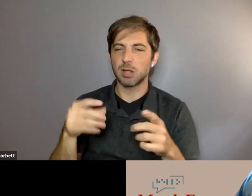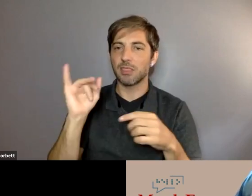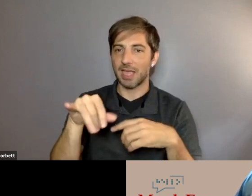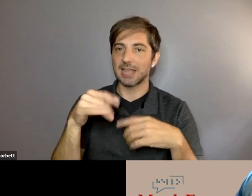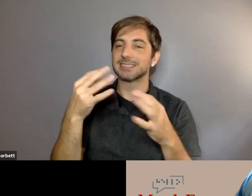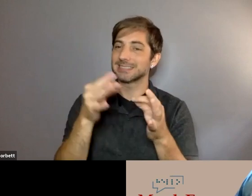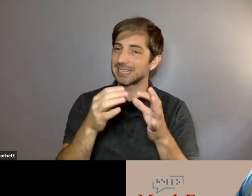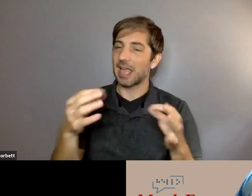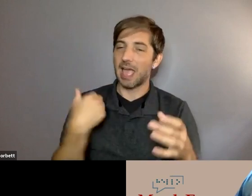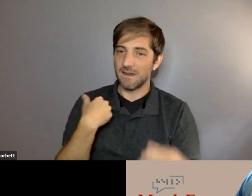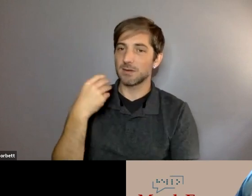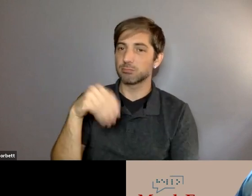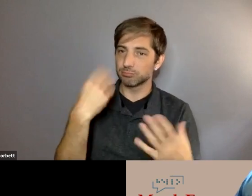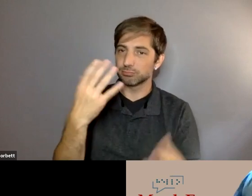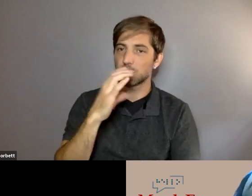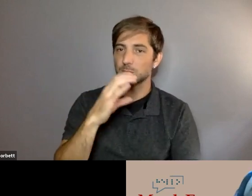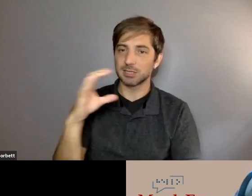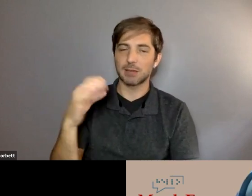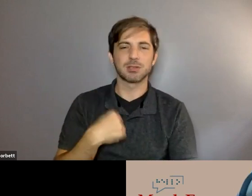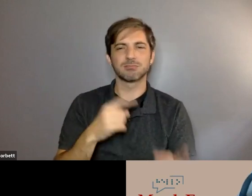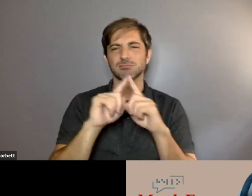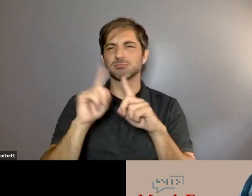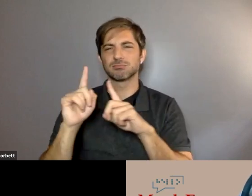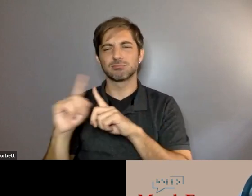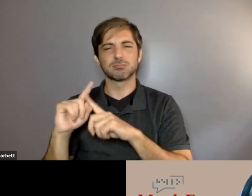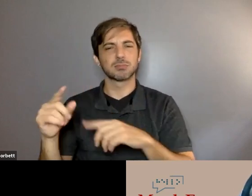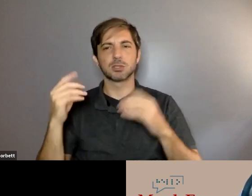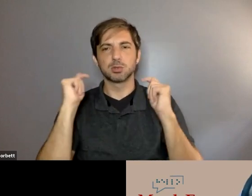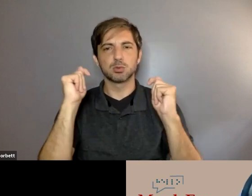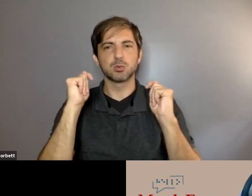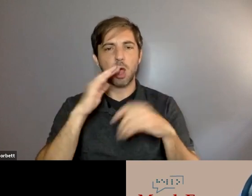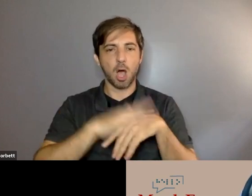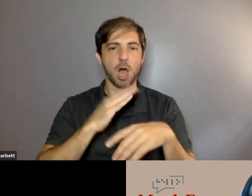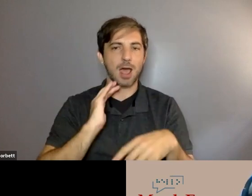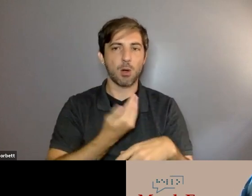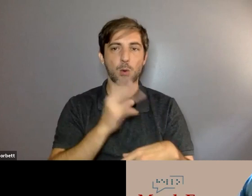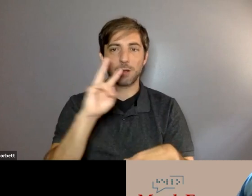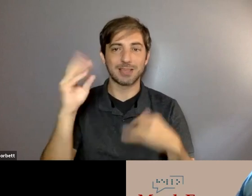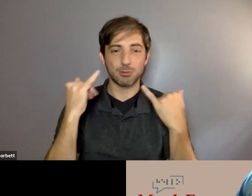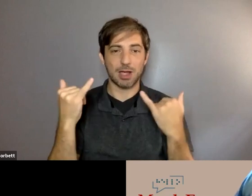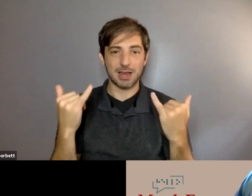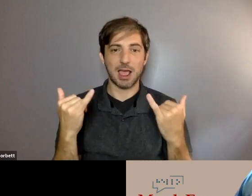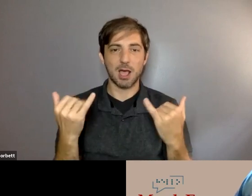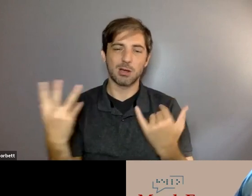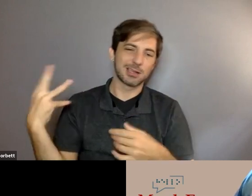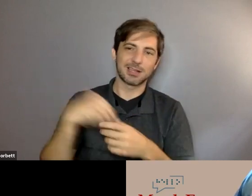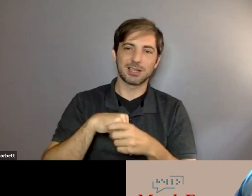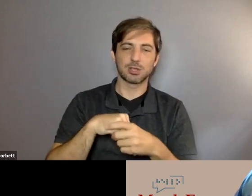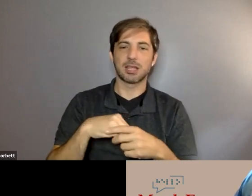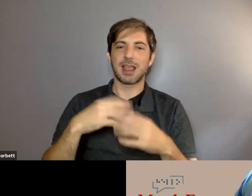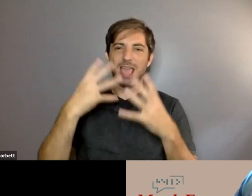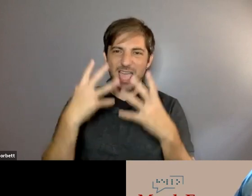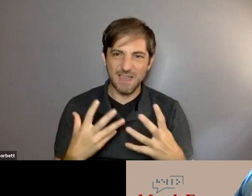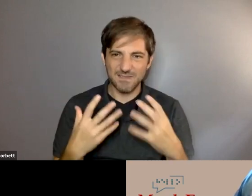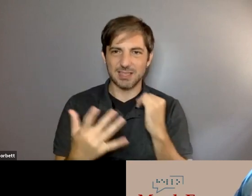a number of tutorials out on our website right now that we're engaged in a really heavy technical assistance